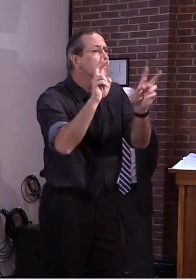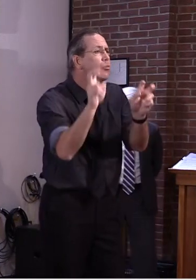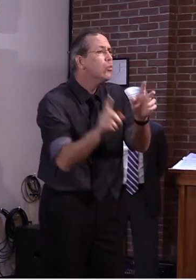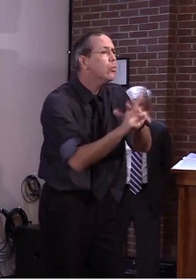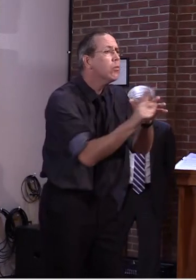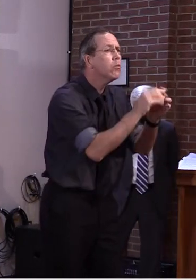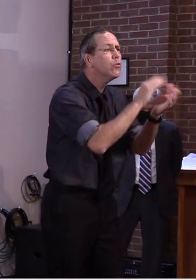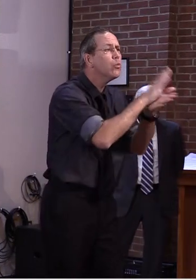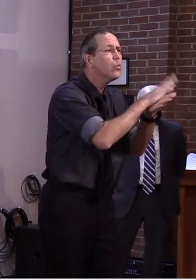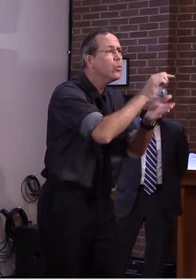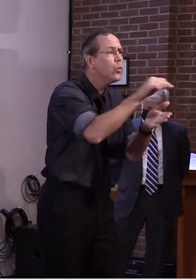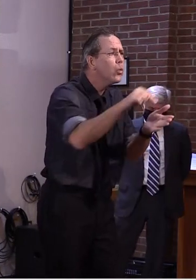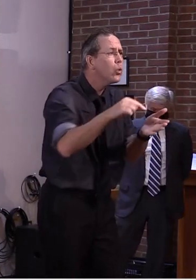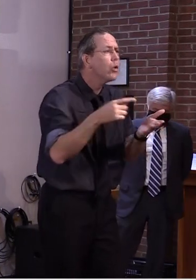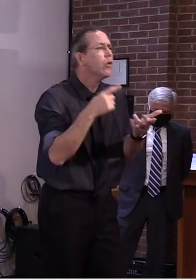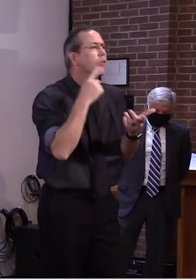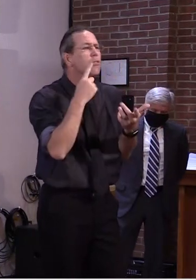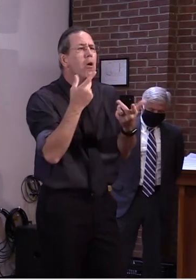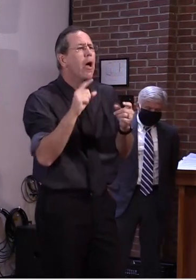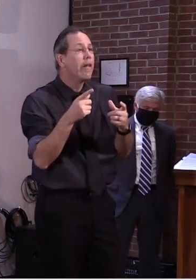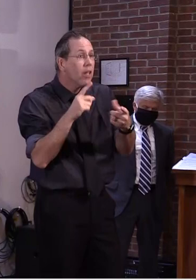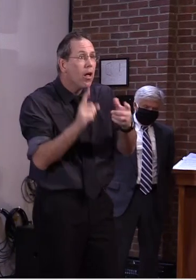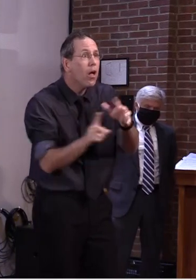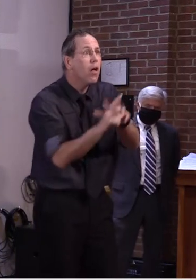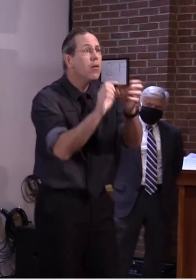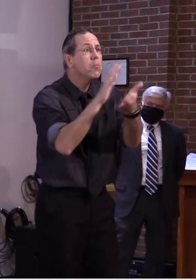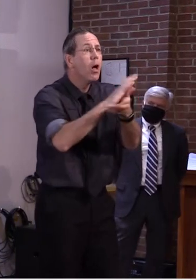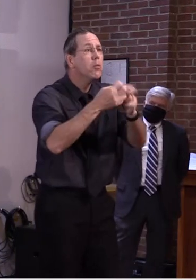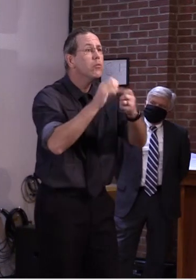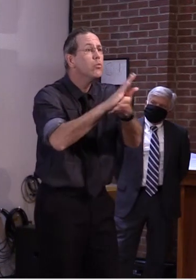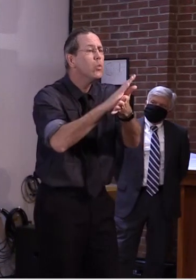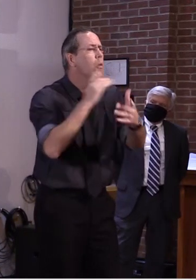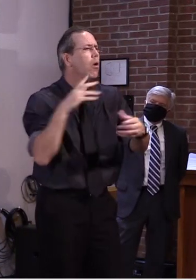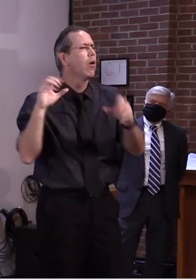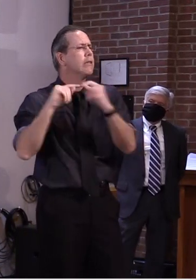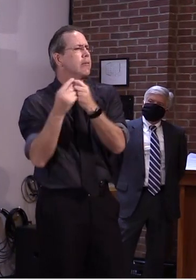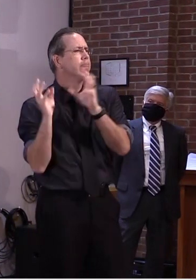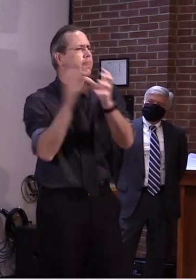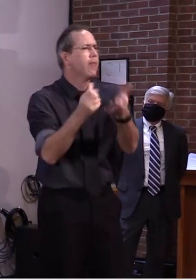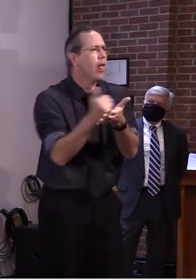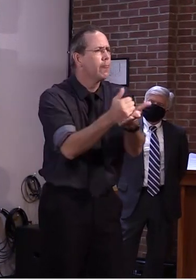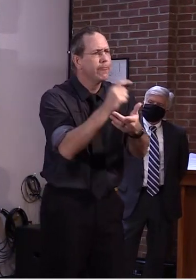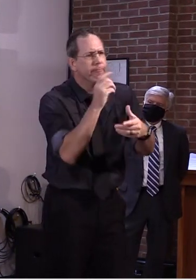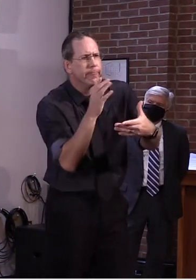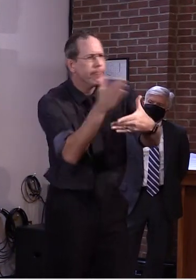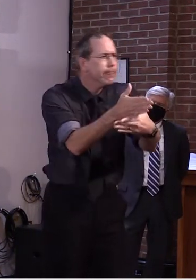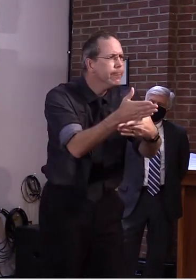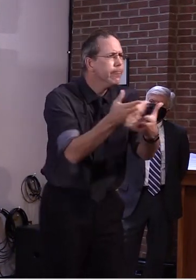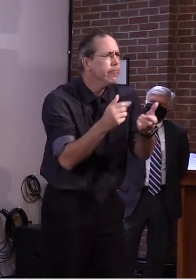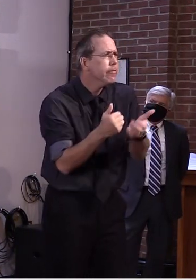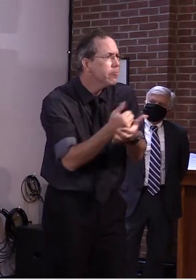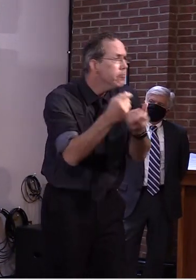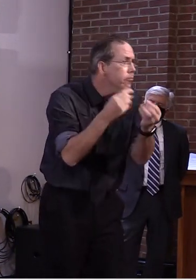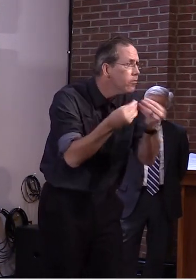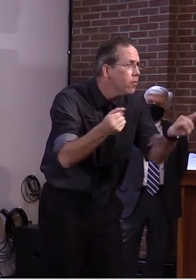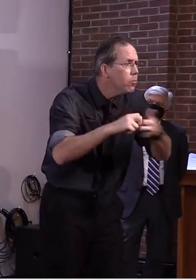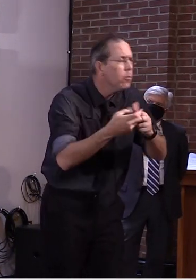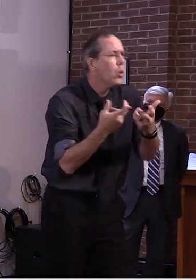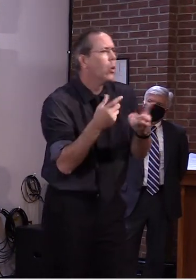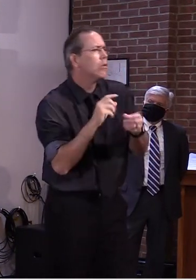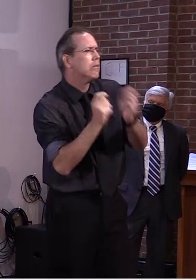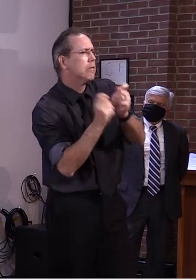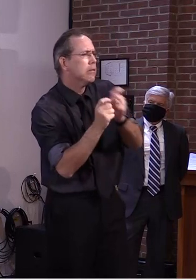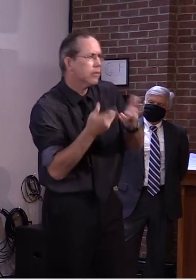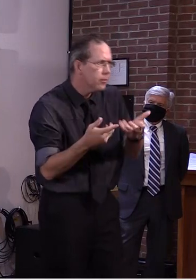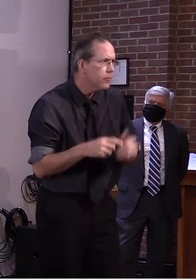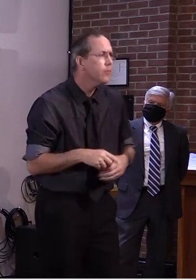students. Our number one intervention right now is quite simply the act of reopening our schools.